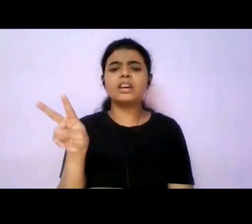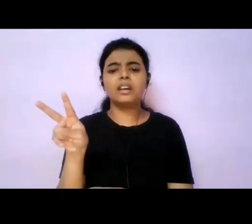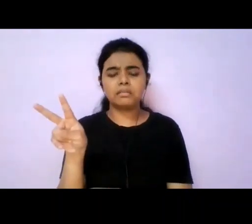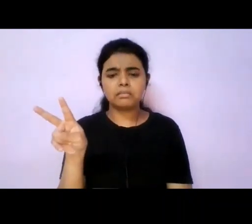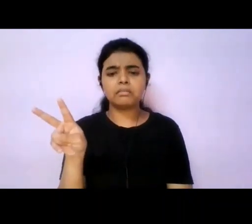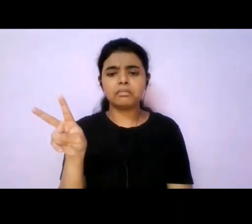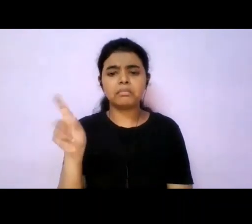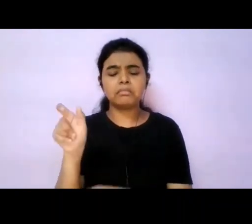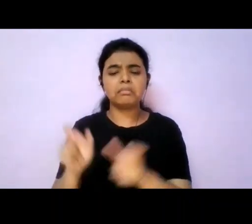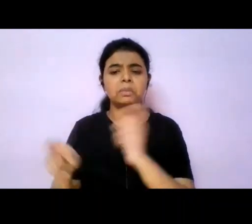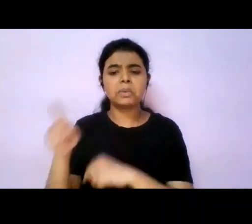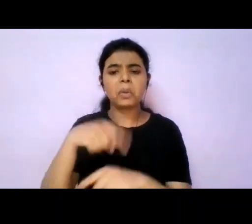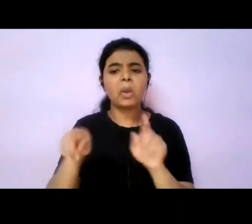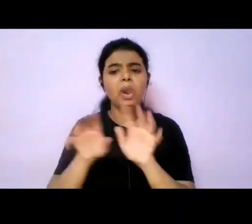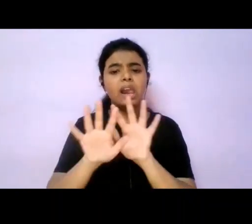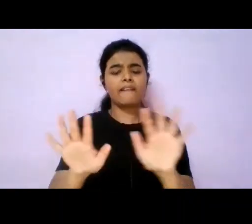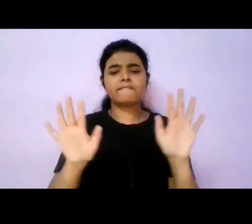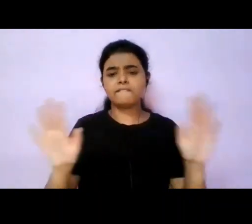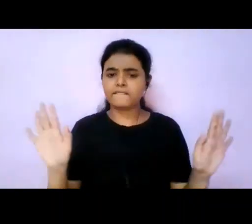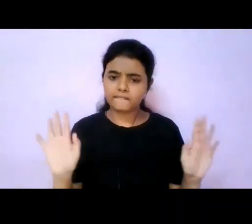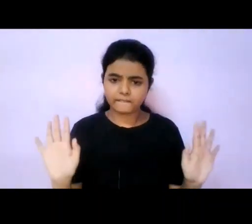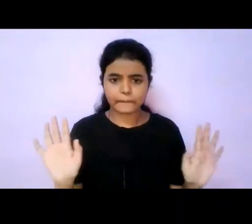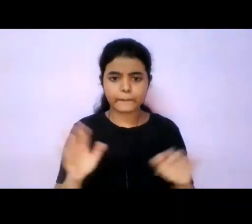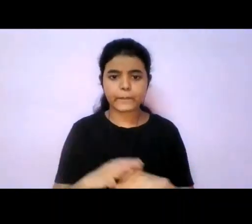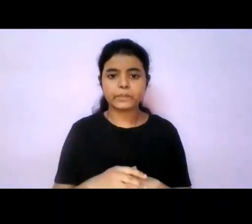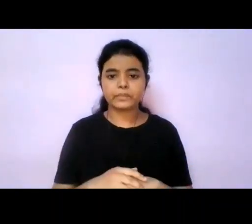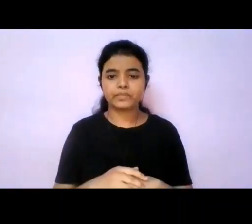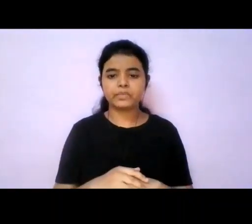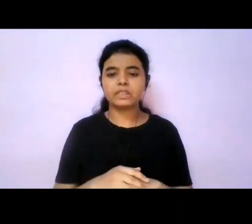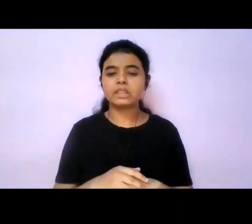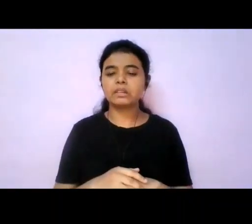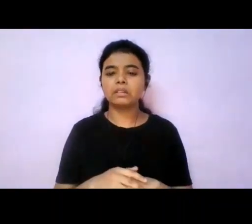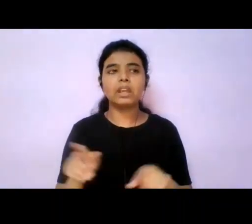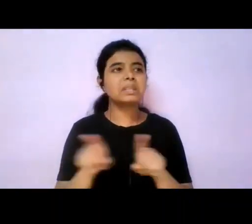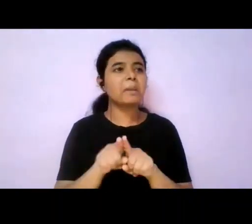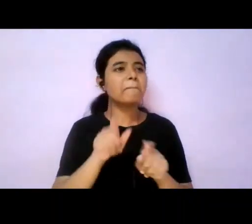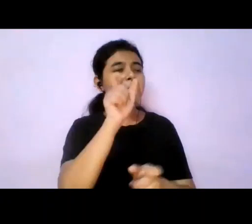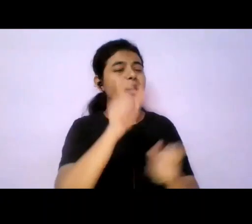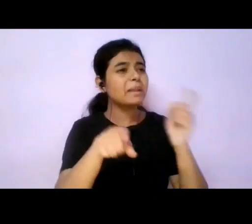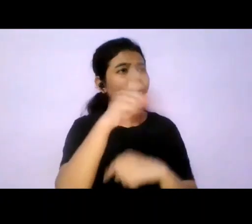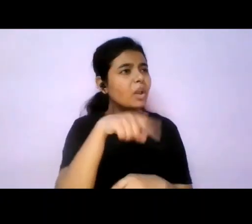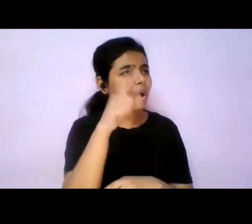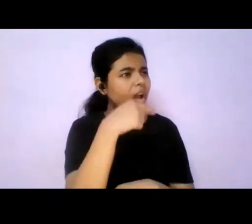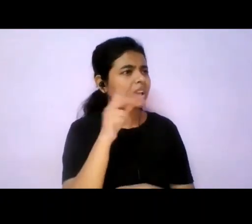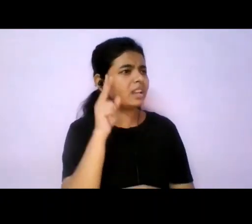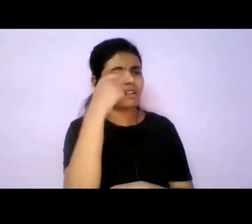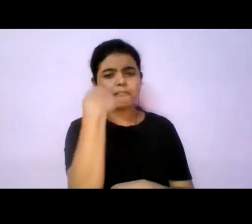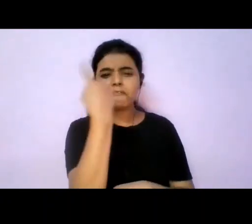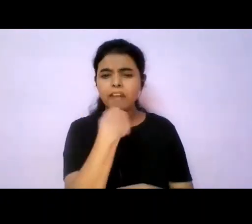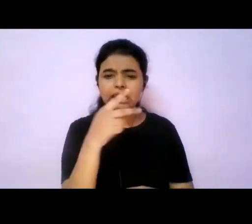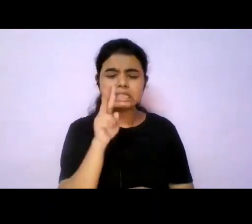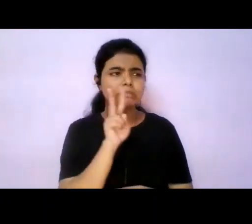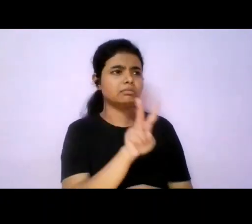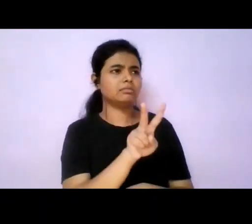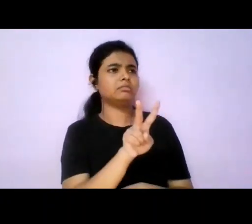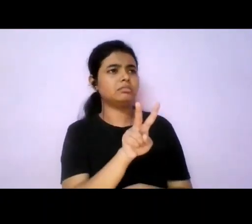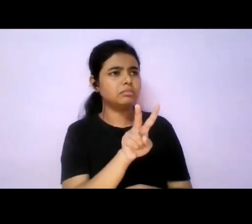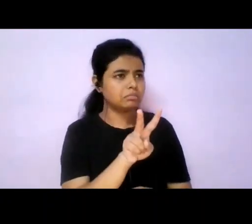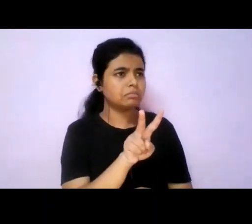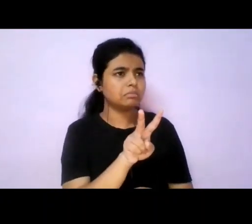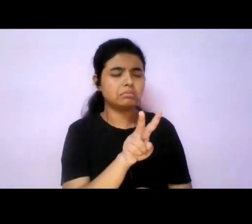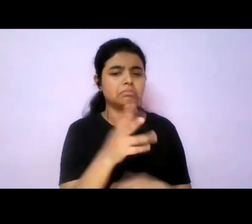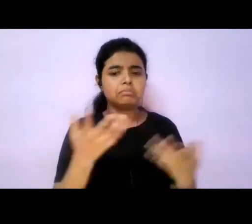area. Home. Weary looking faces. There is bed hair, perfect hair, no